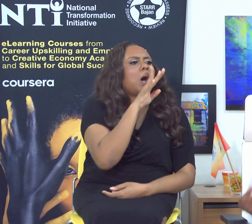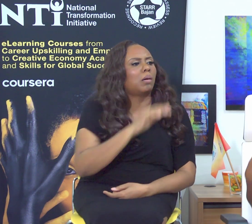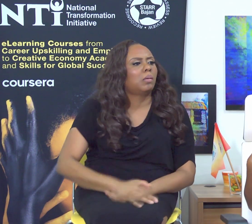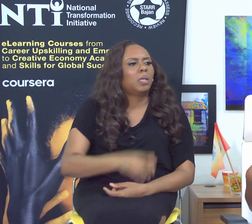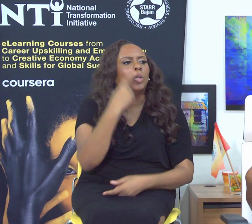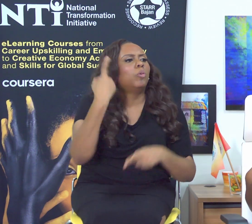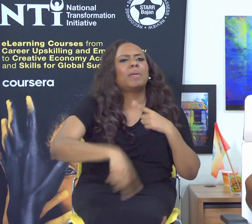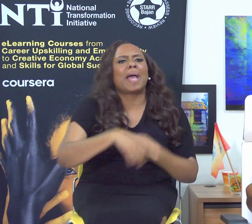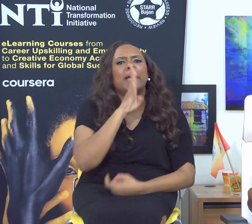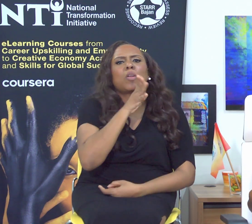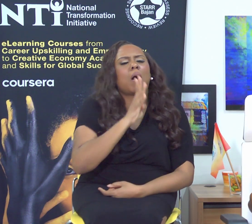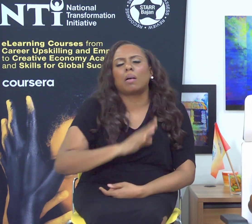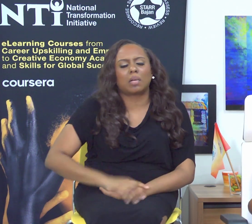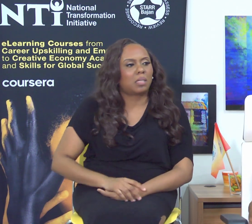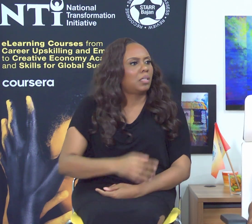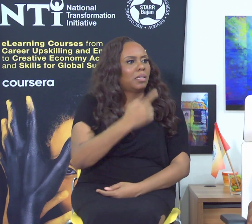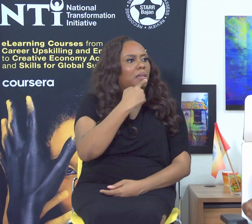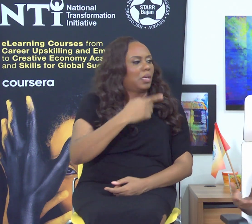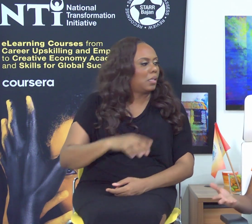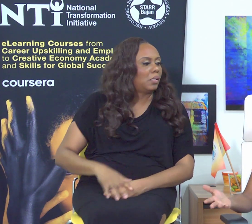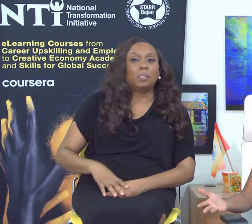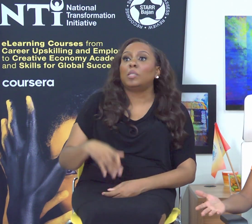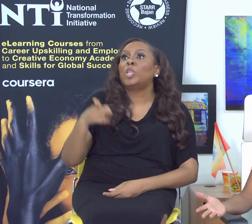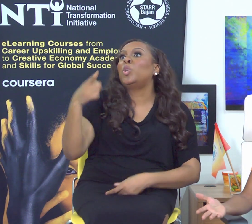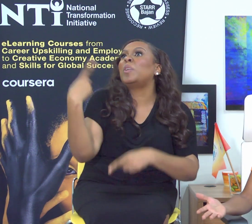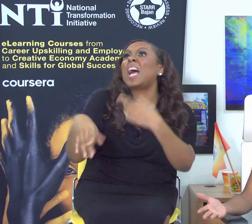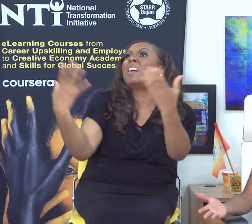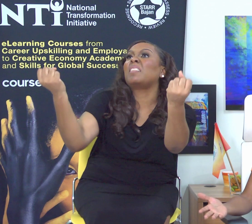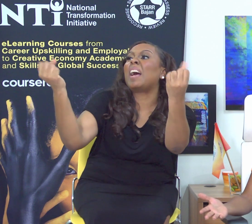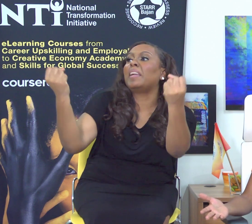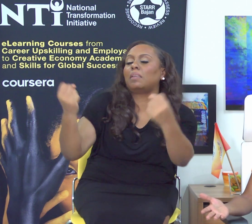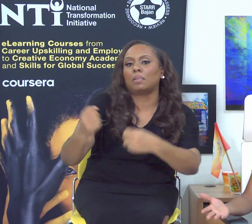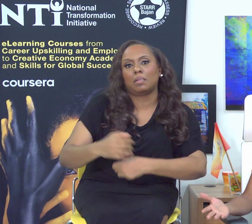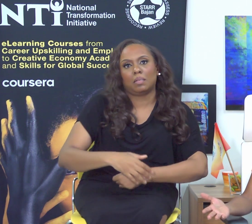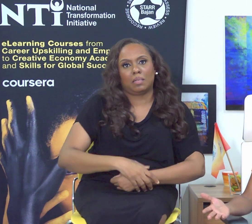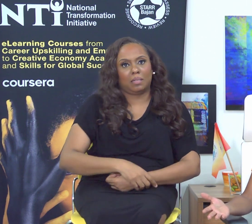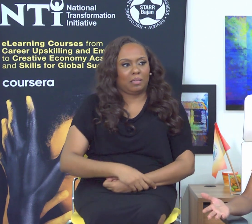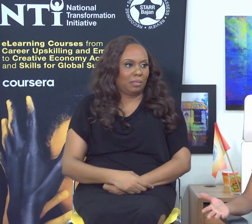Yeah. I think you should tell them, you can't sign.